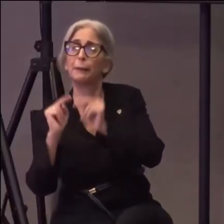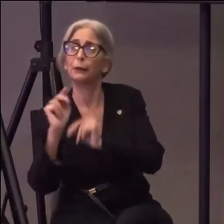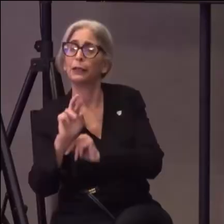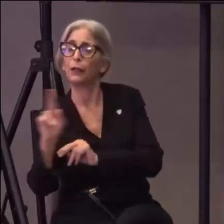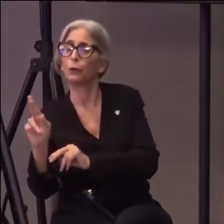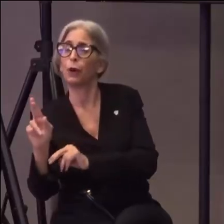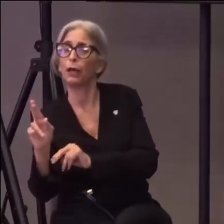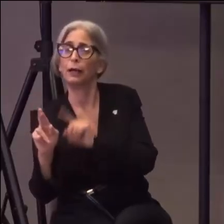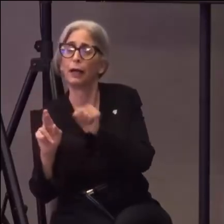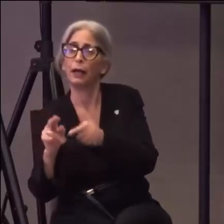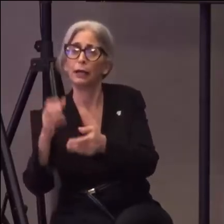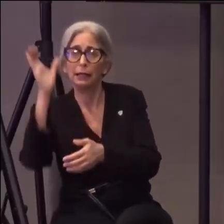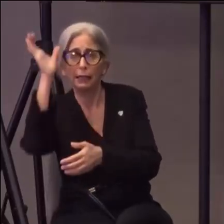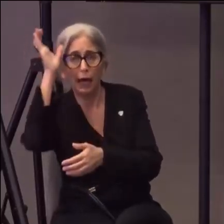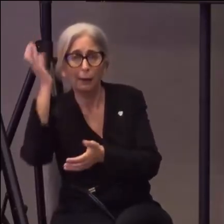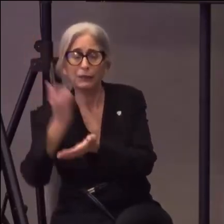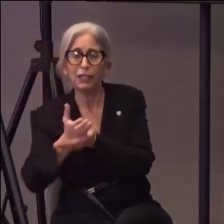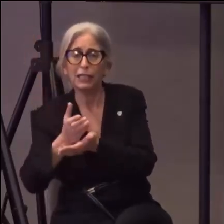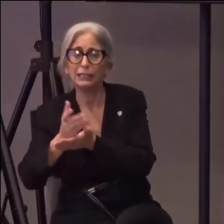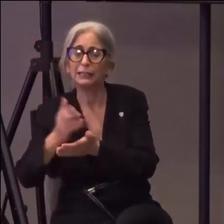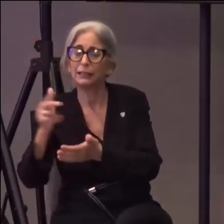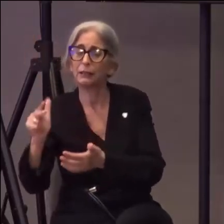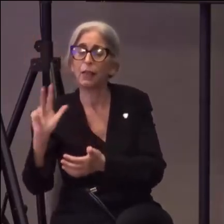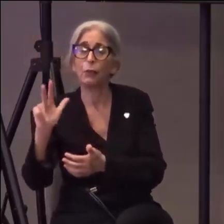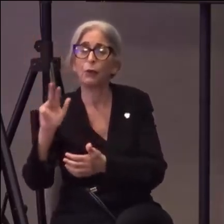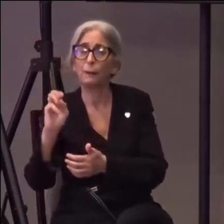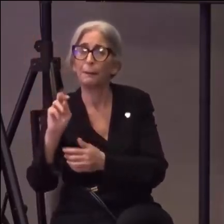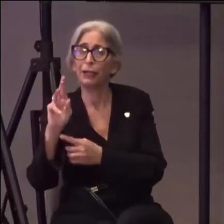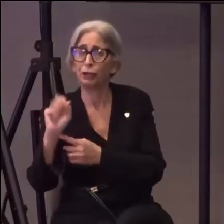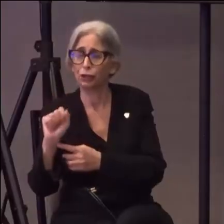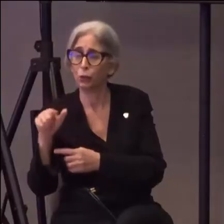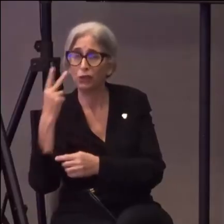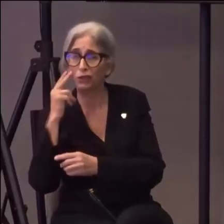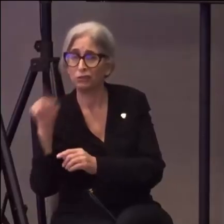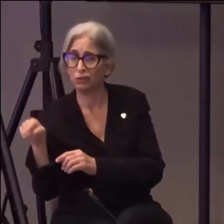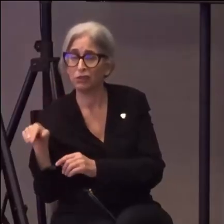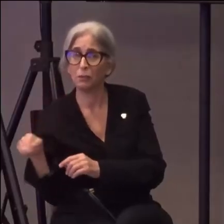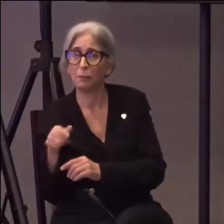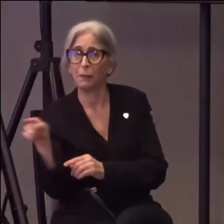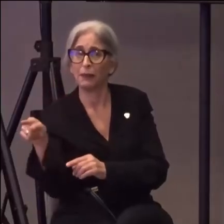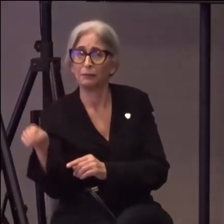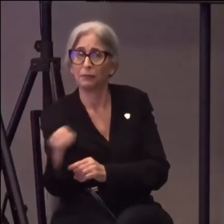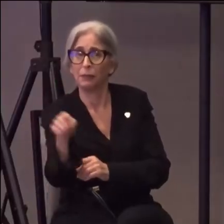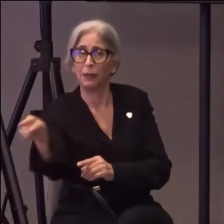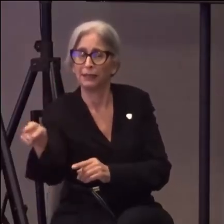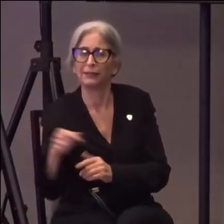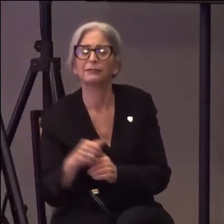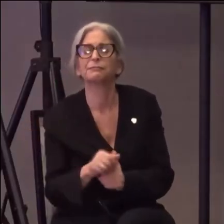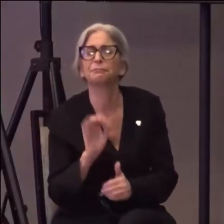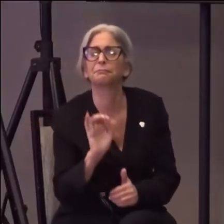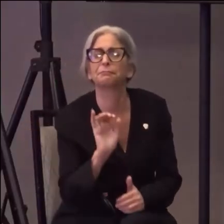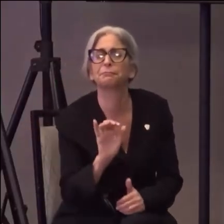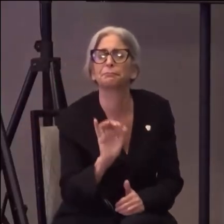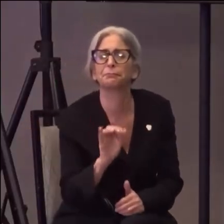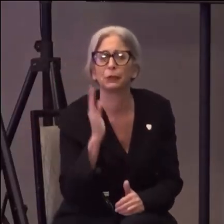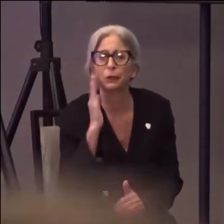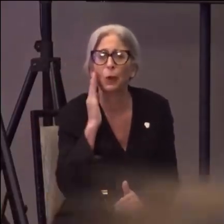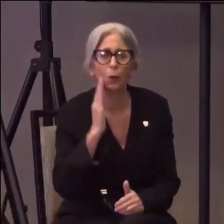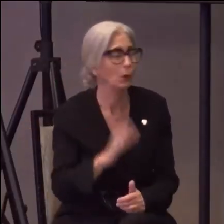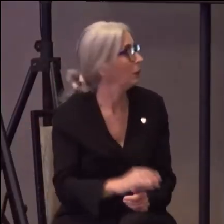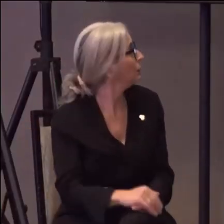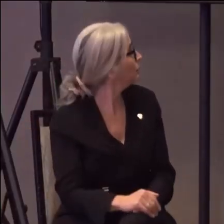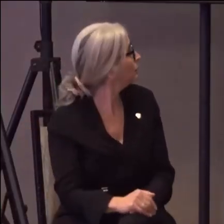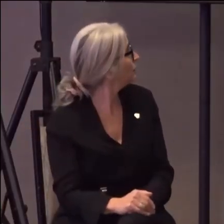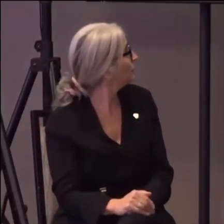by a wastebasket on your right in 3.3 meters. Maps turn-by-turn, navigational